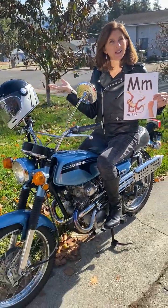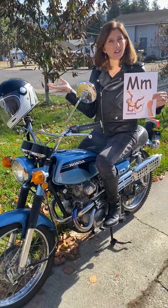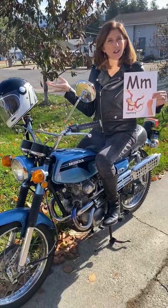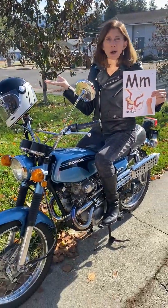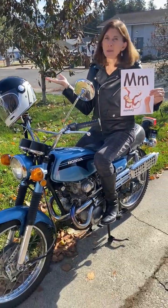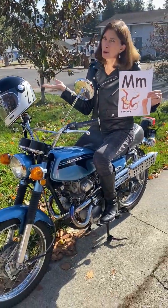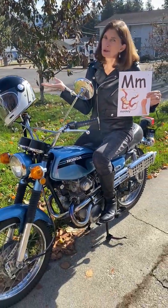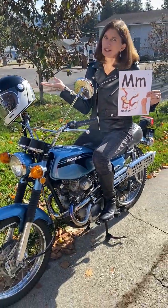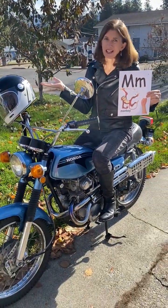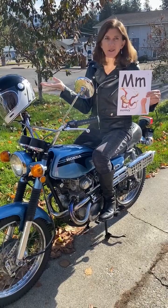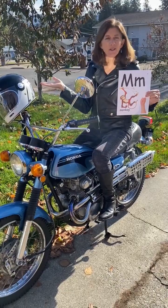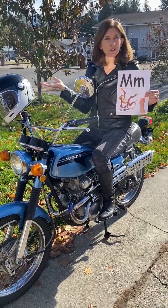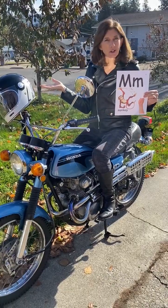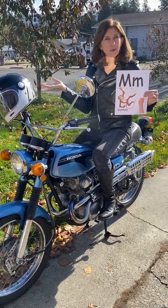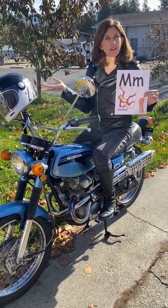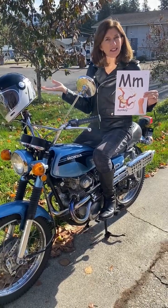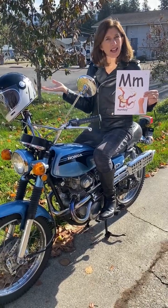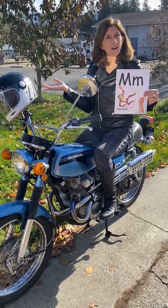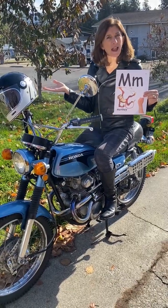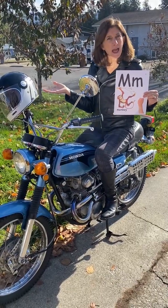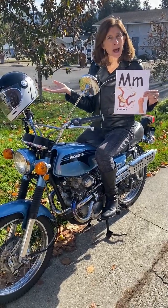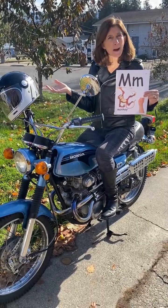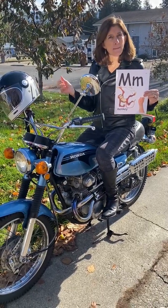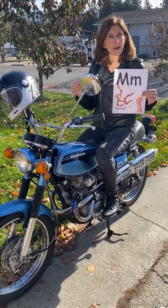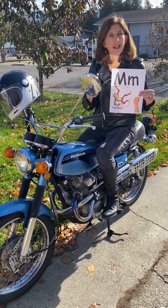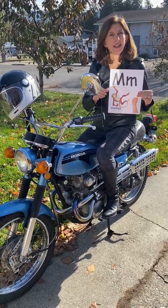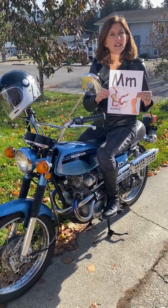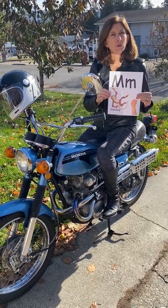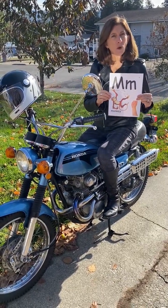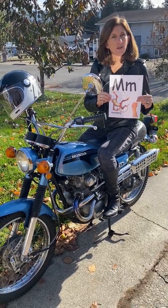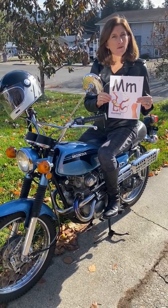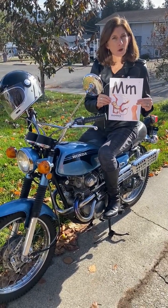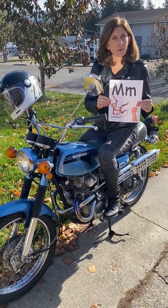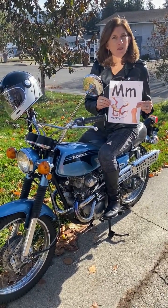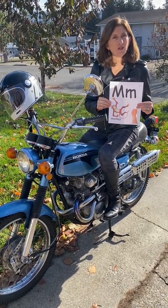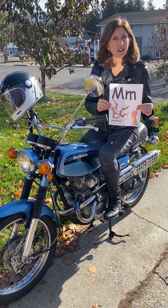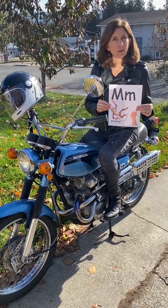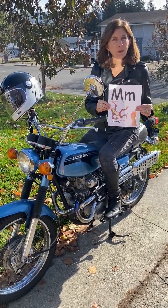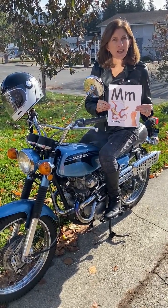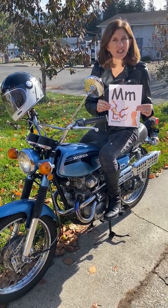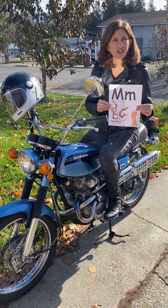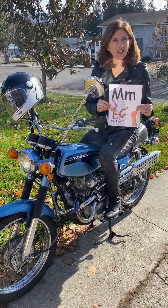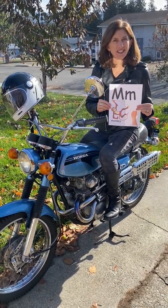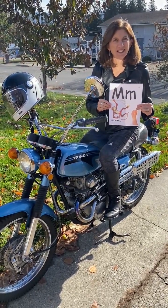Motorcycle. Motorcycle starts with the letter M. It's one form of transportation.